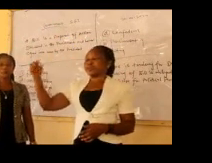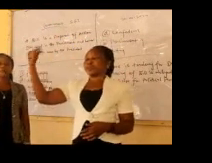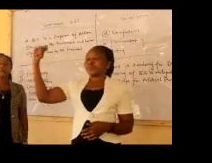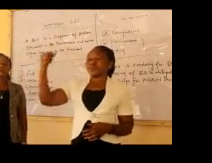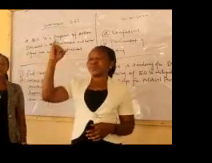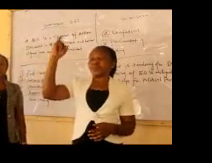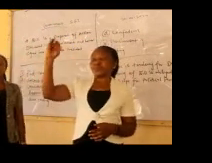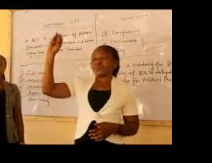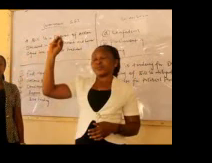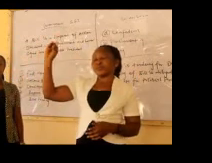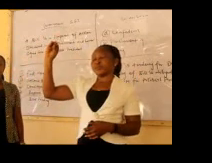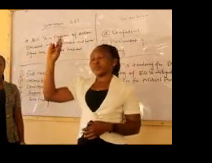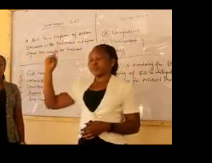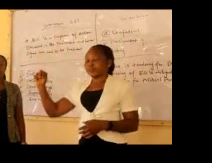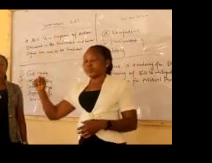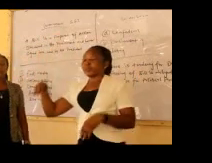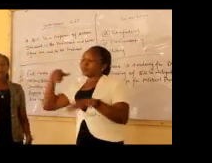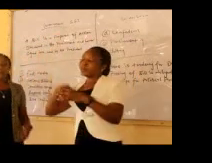1951,